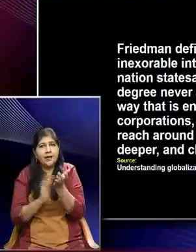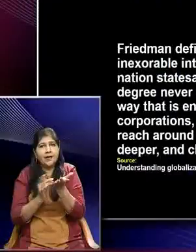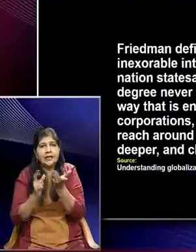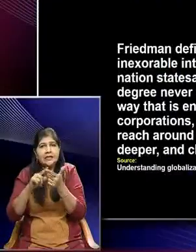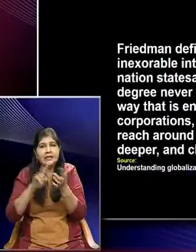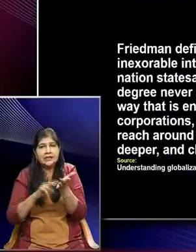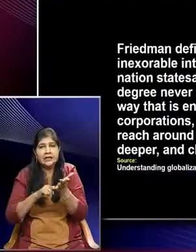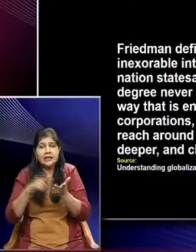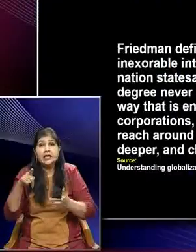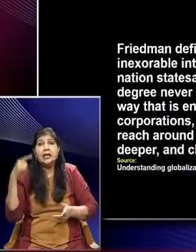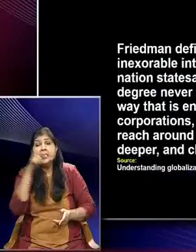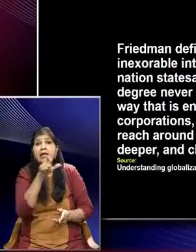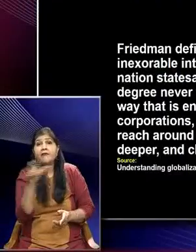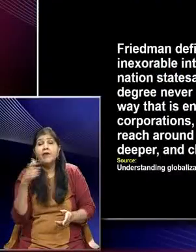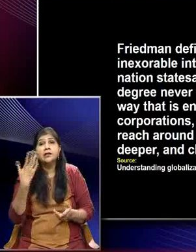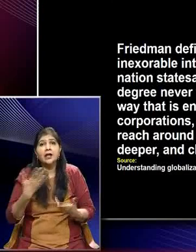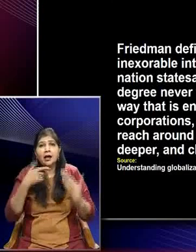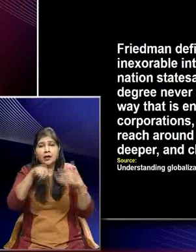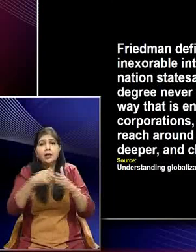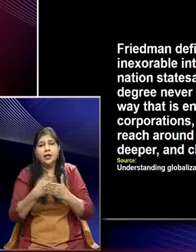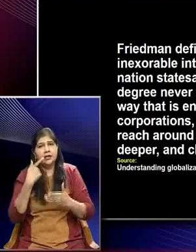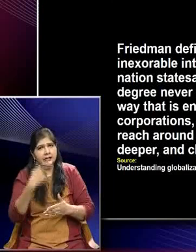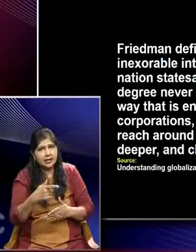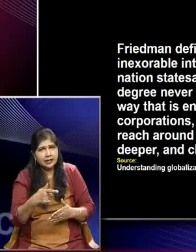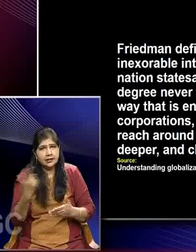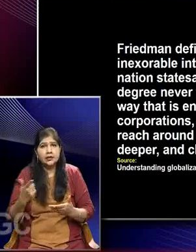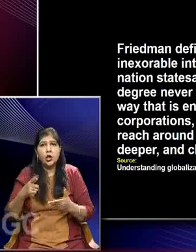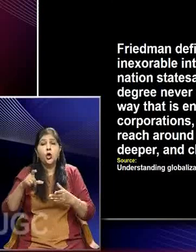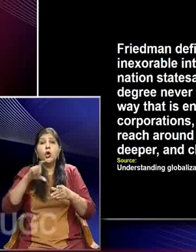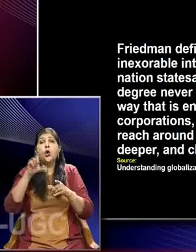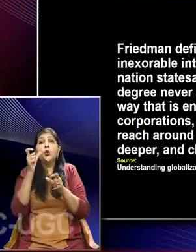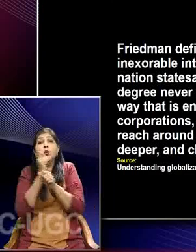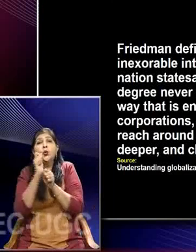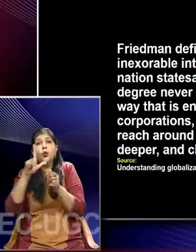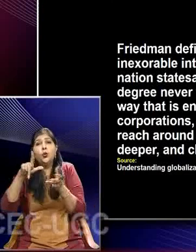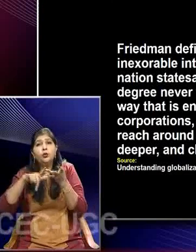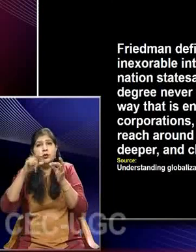Friedman defines globalization as